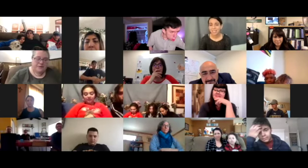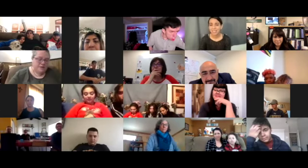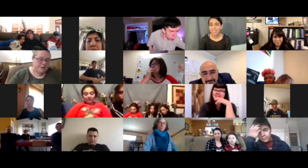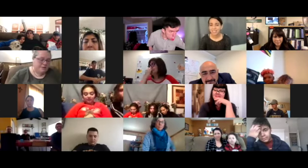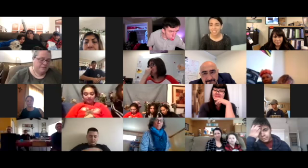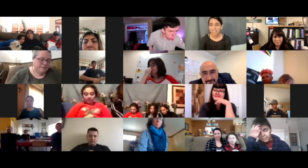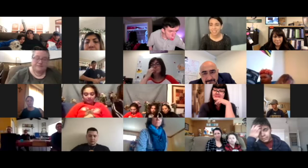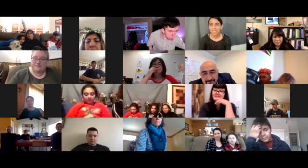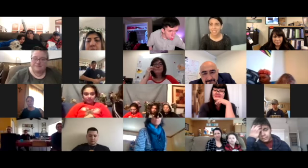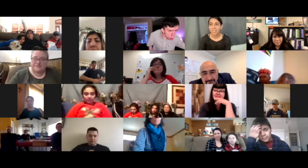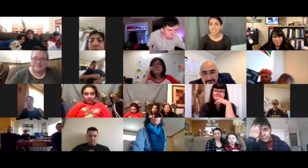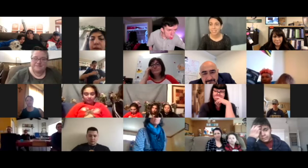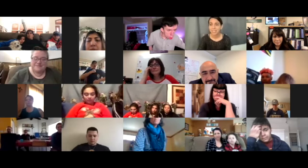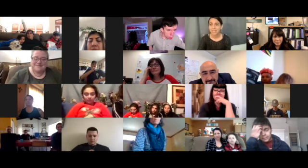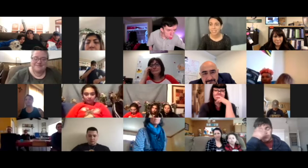Okay.